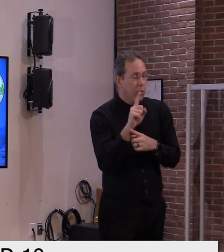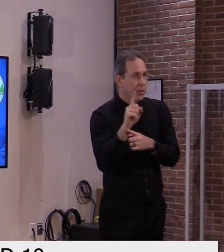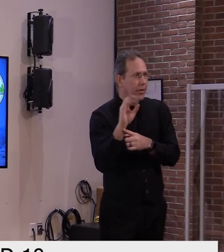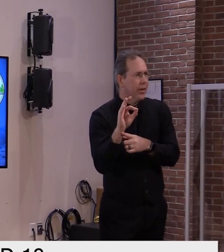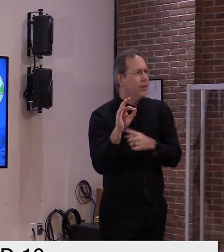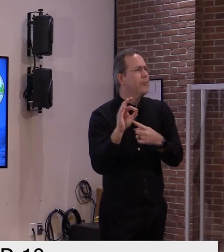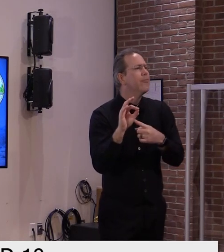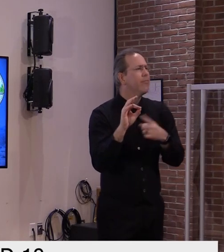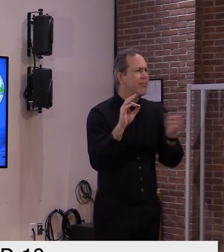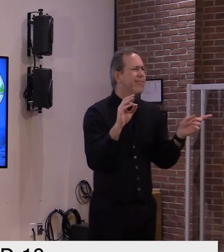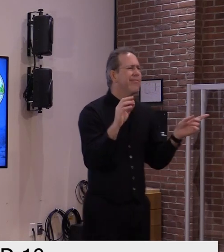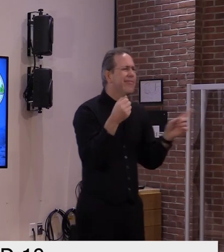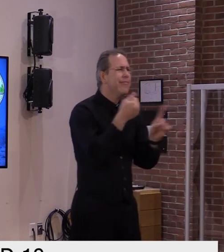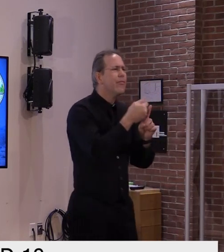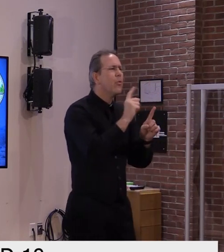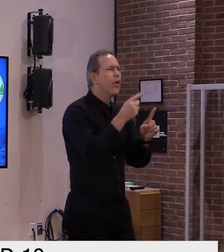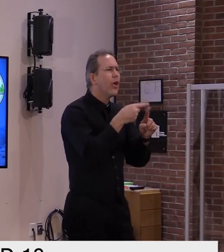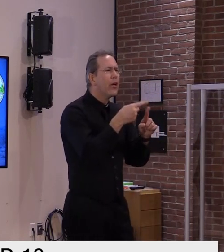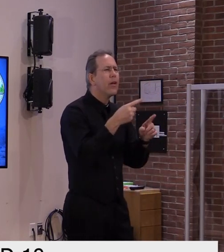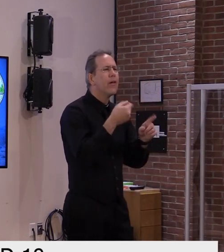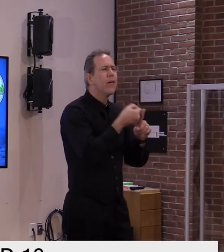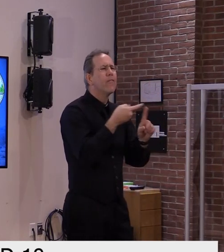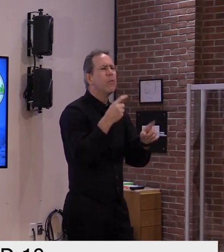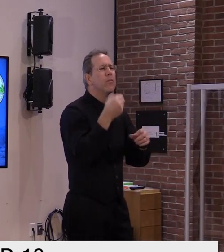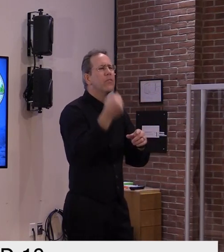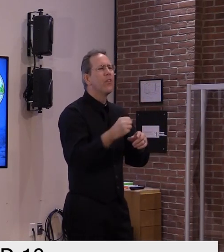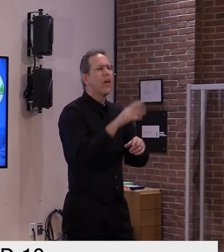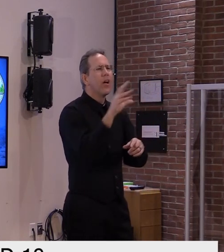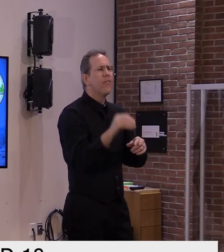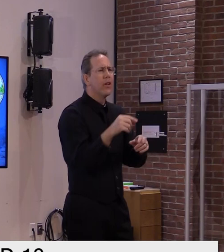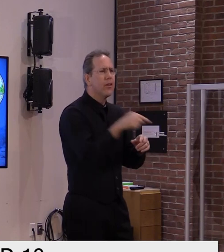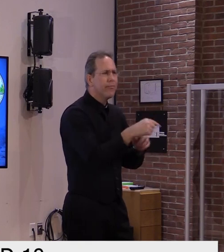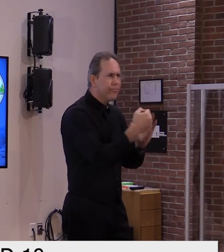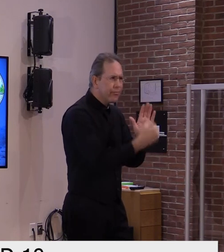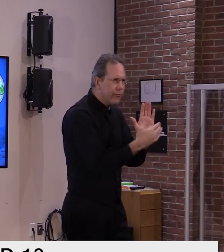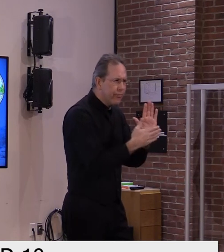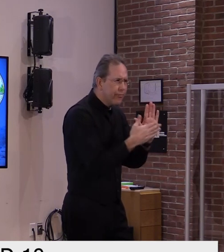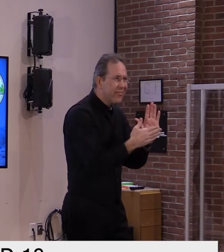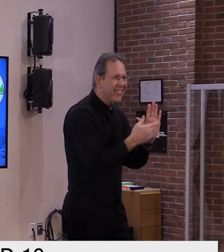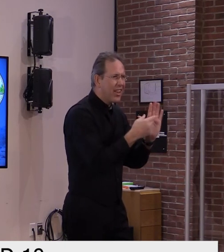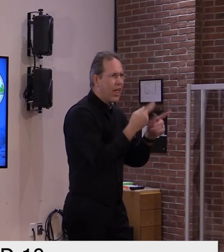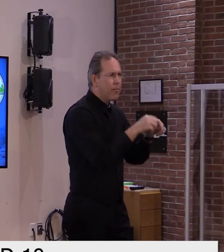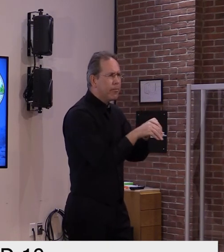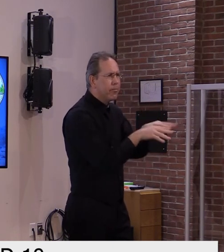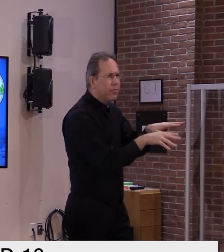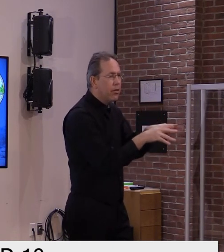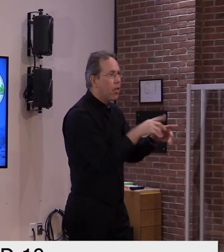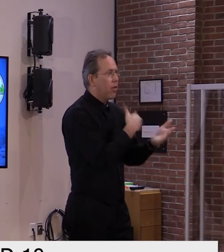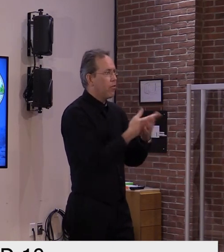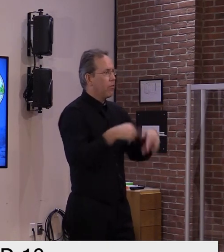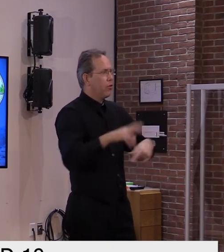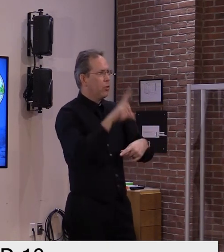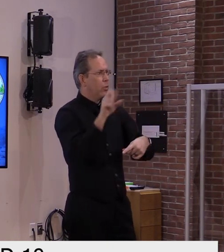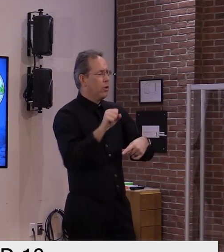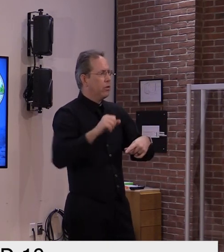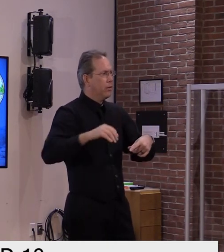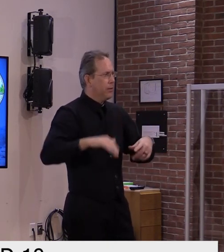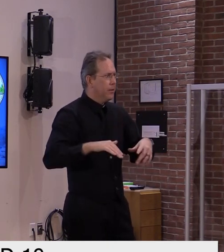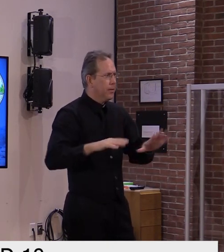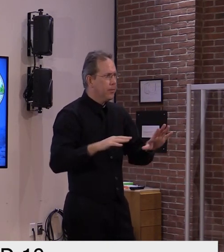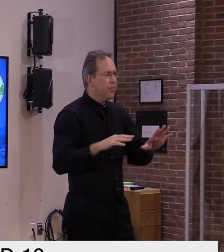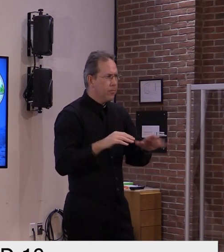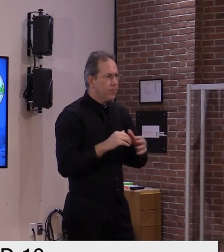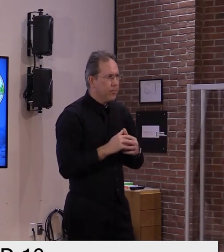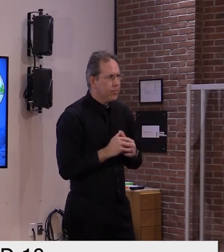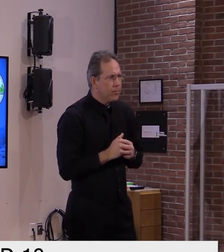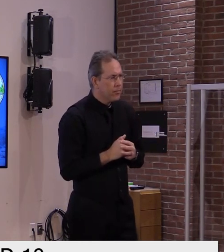for the next phases of vaccination as they expand by age grouping and high-risk conditions. We plan to